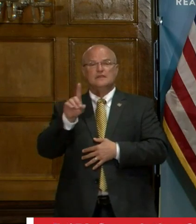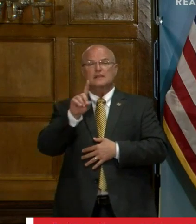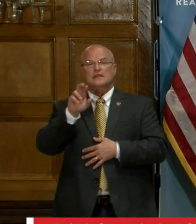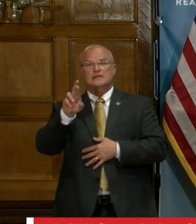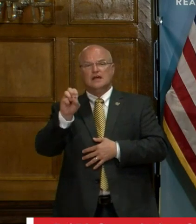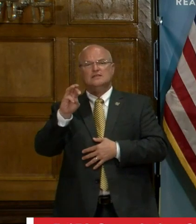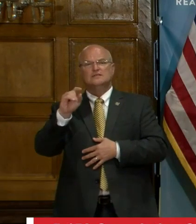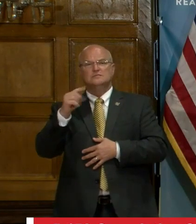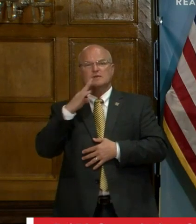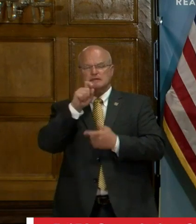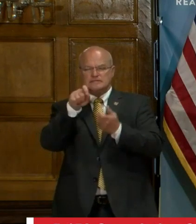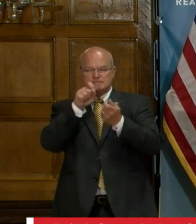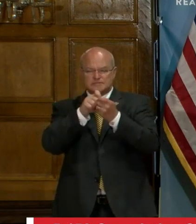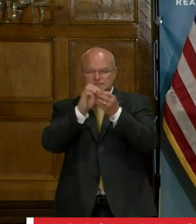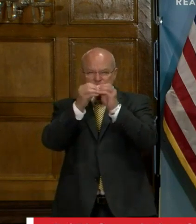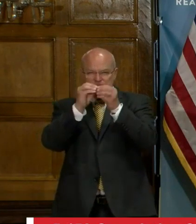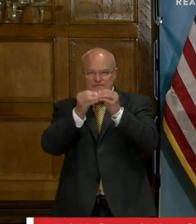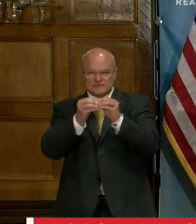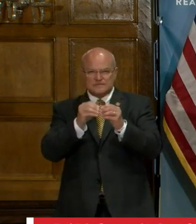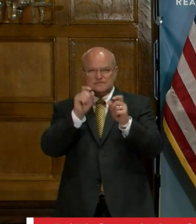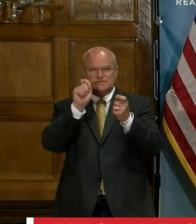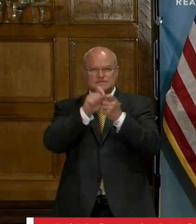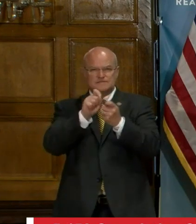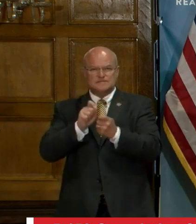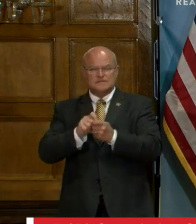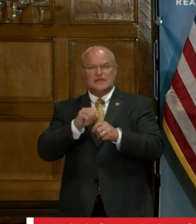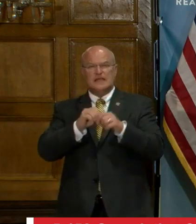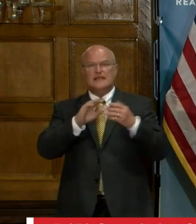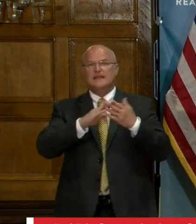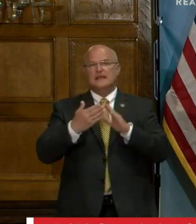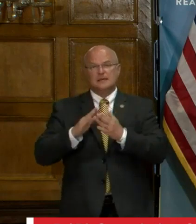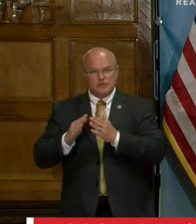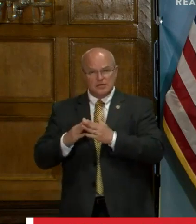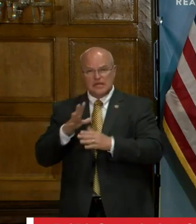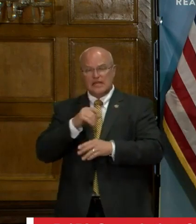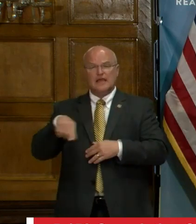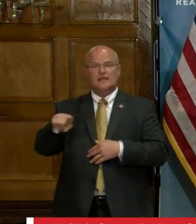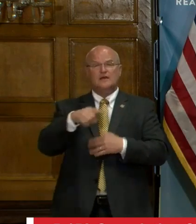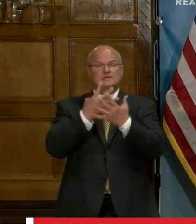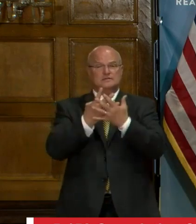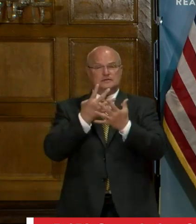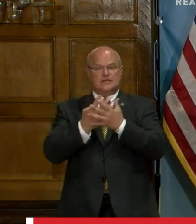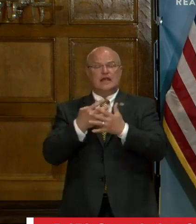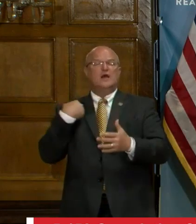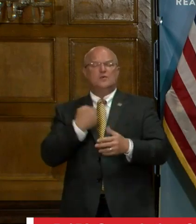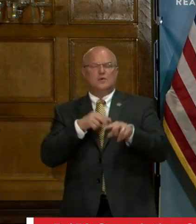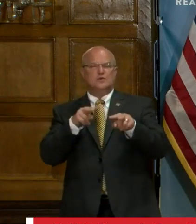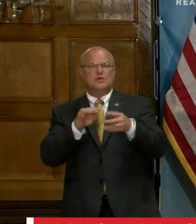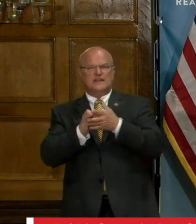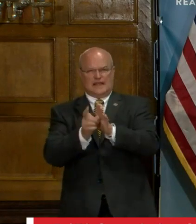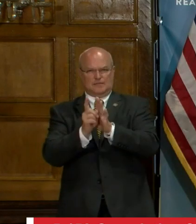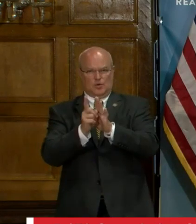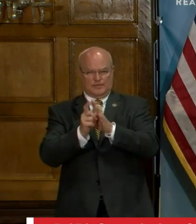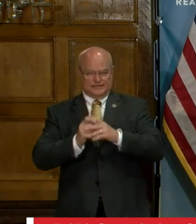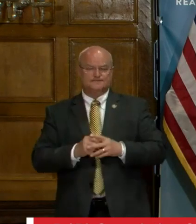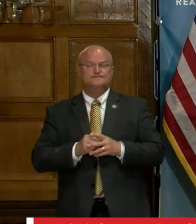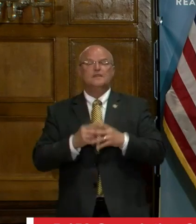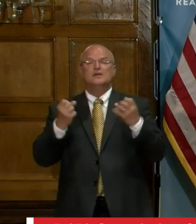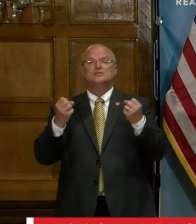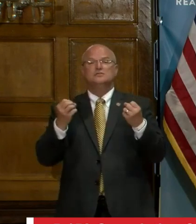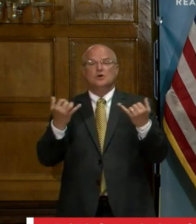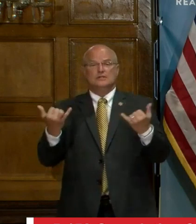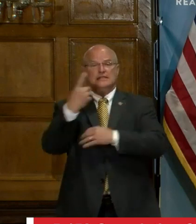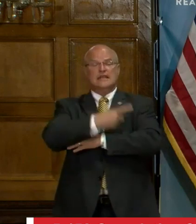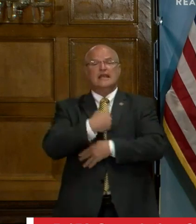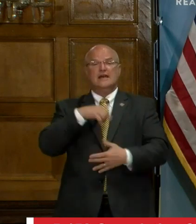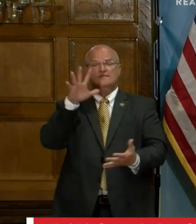Dr. Smith will give the exact numbers in terms of those in the community and those in corrections, and we will look at that in a moment. And so